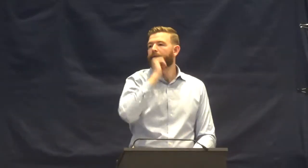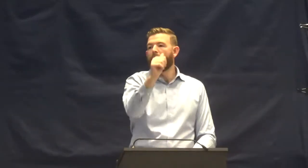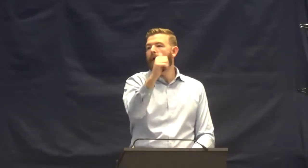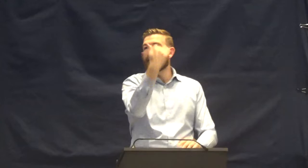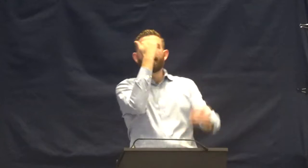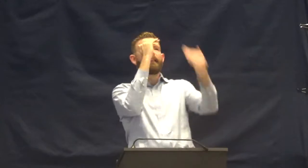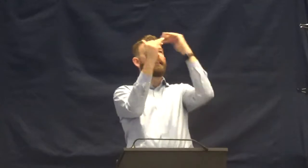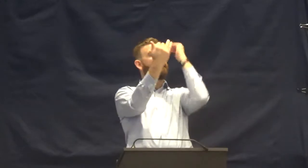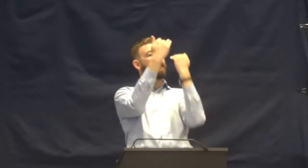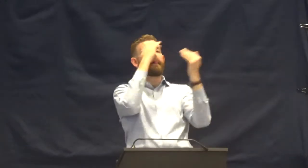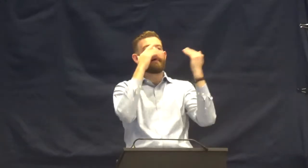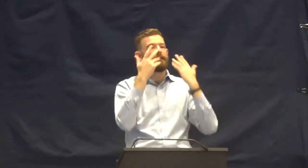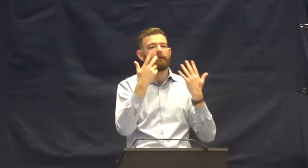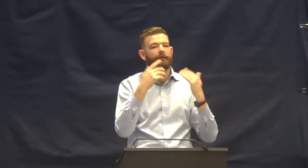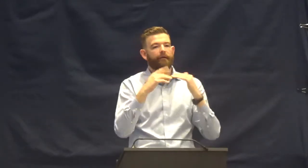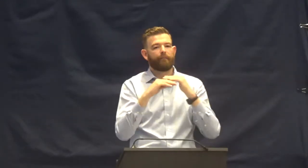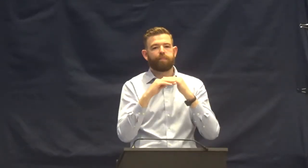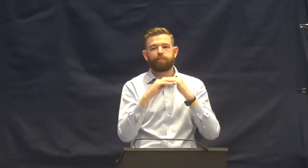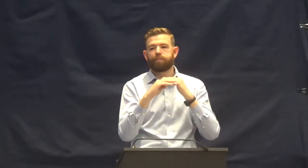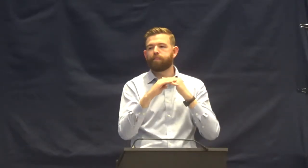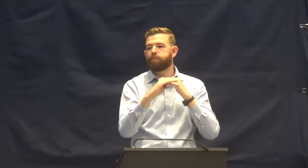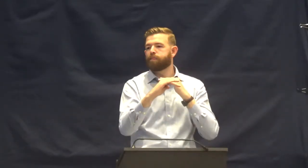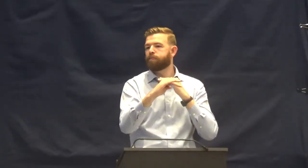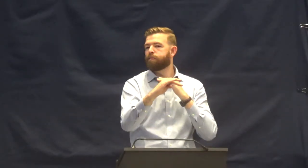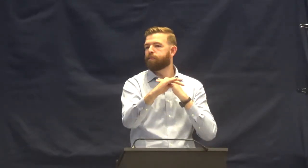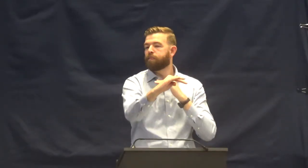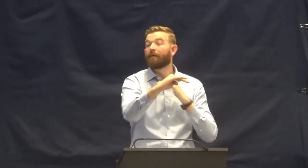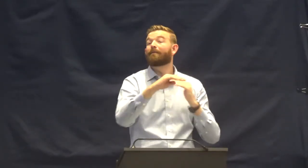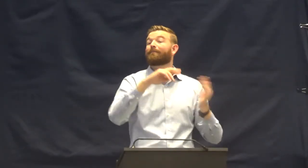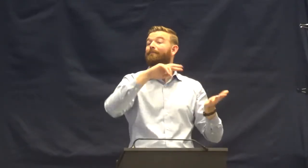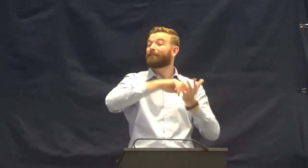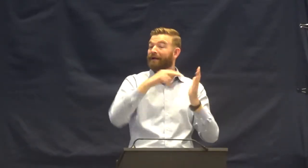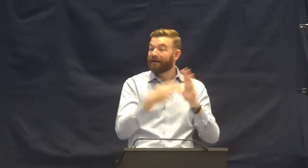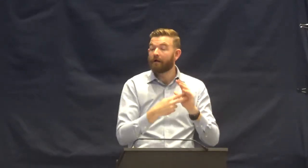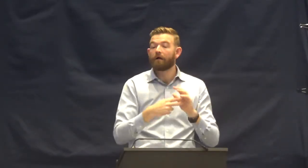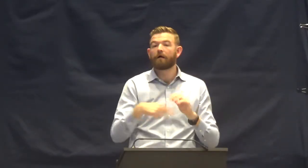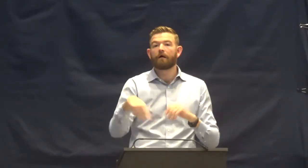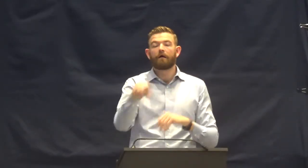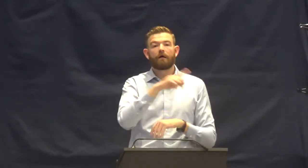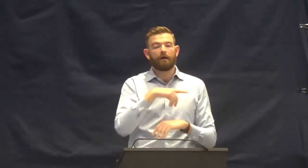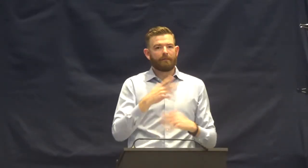multidimensional. It becomes like a flat screen, and it's very linear.